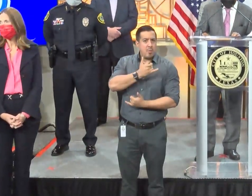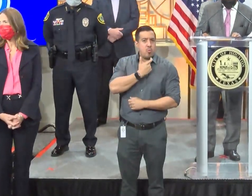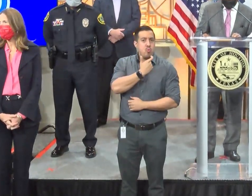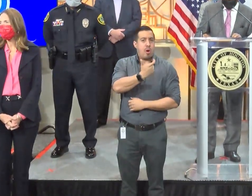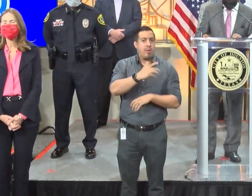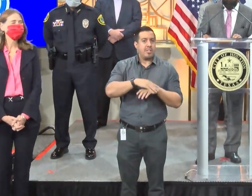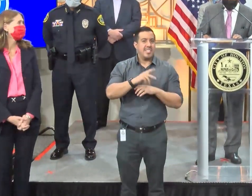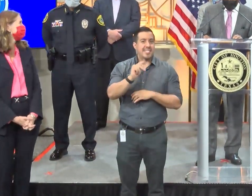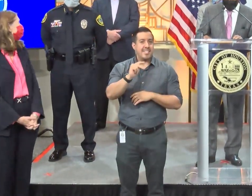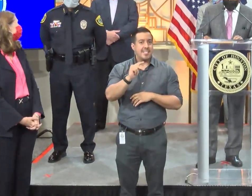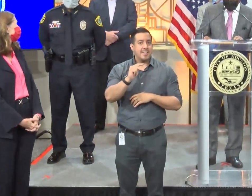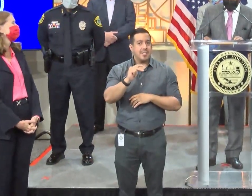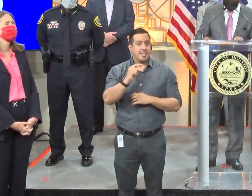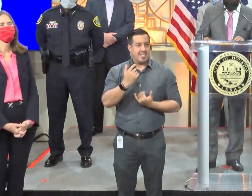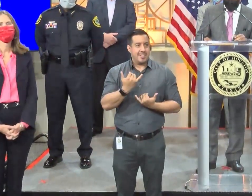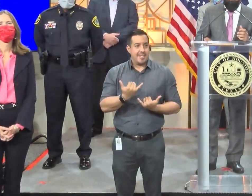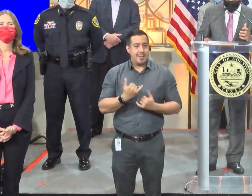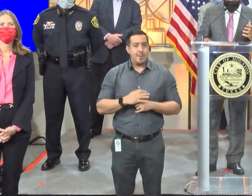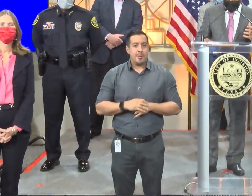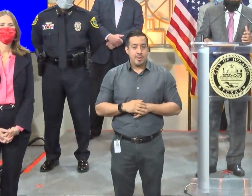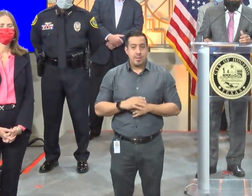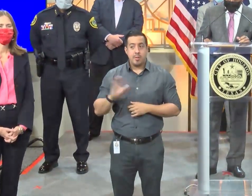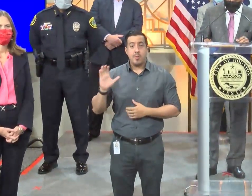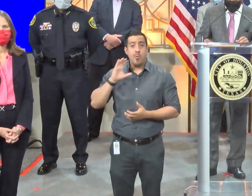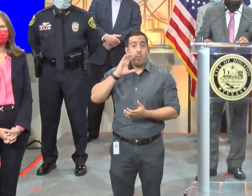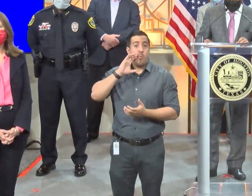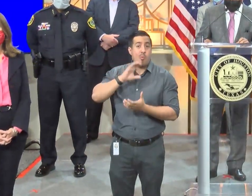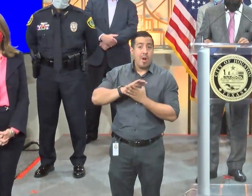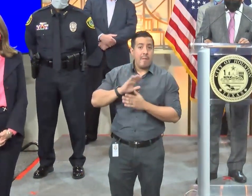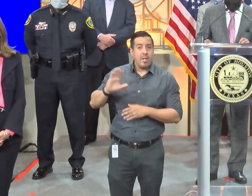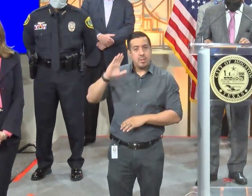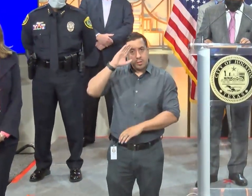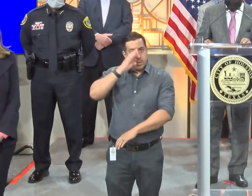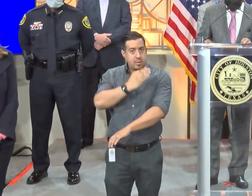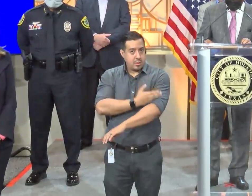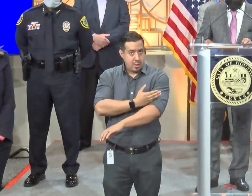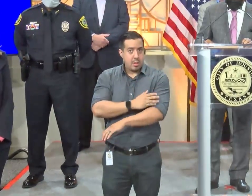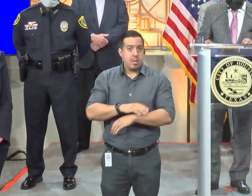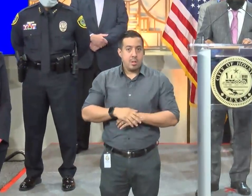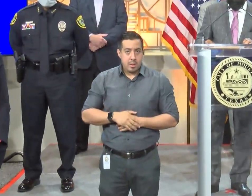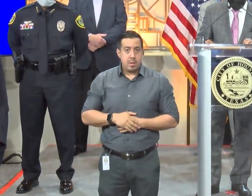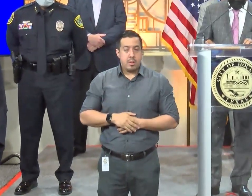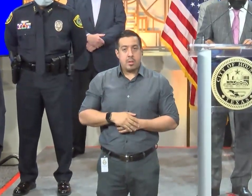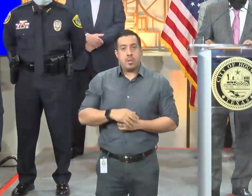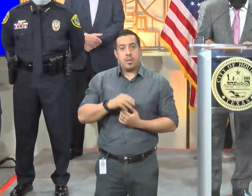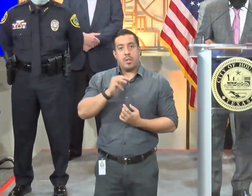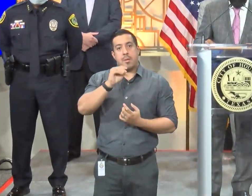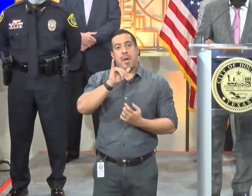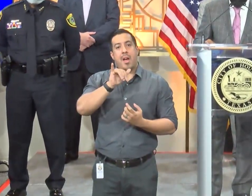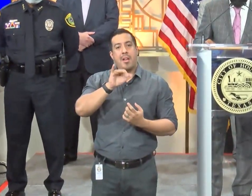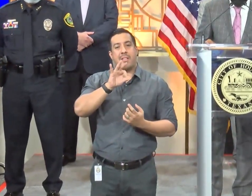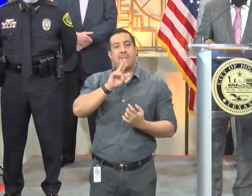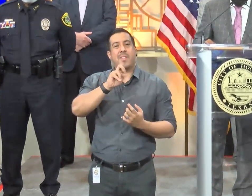on television. His wife and his son, Wyatt Fenner, and wife